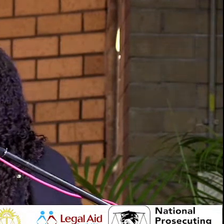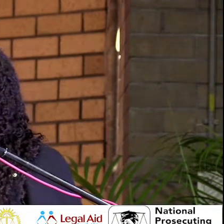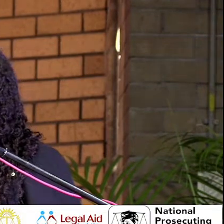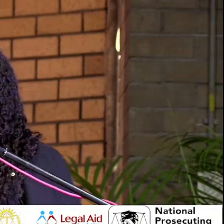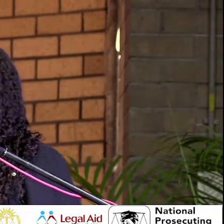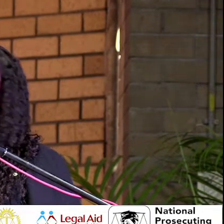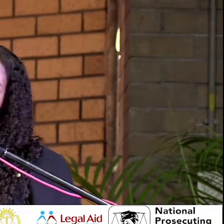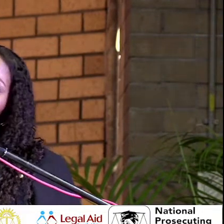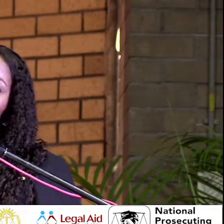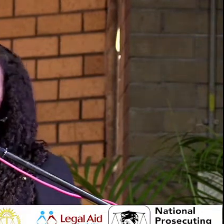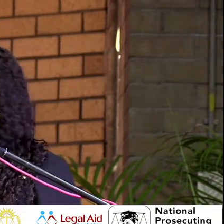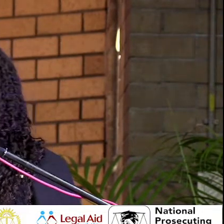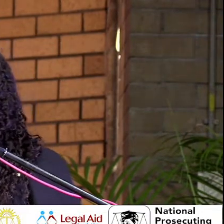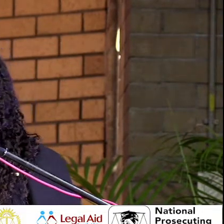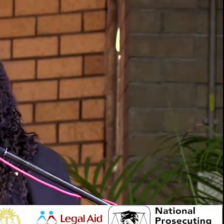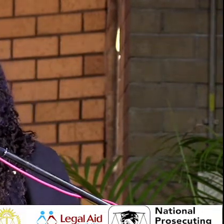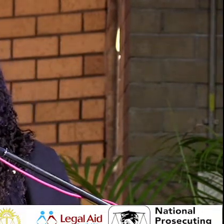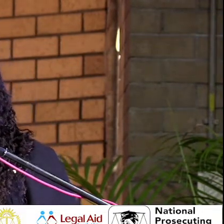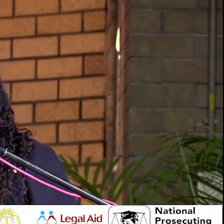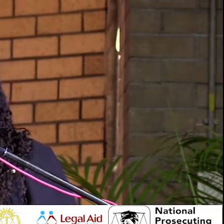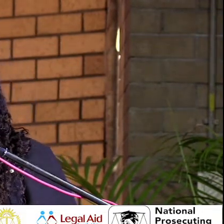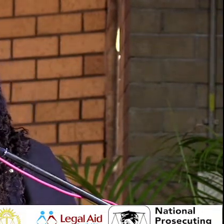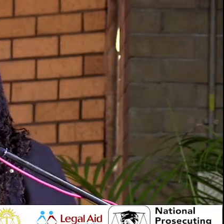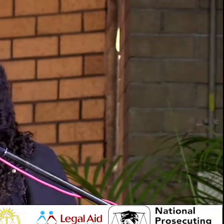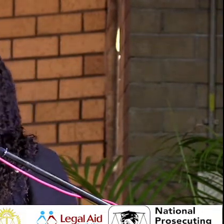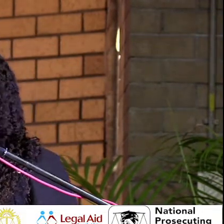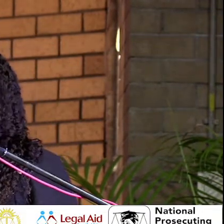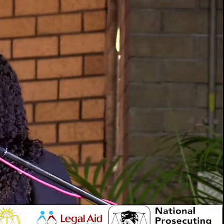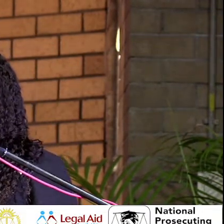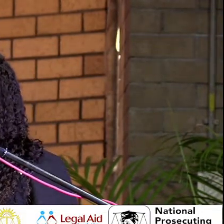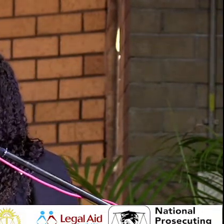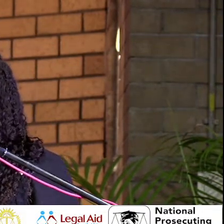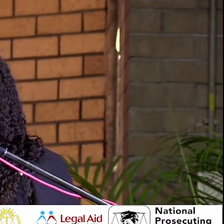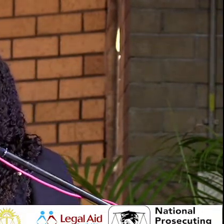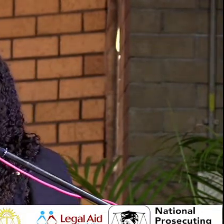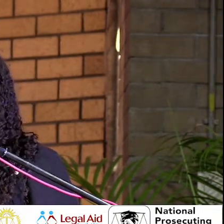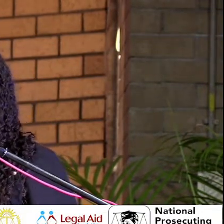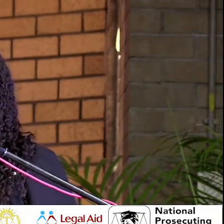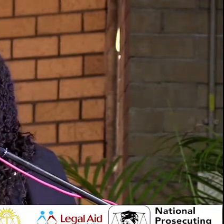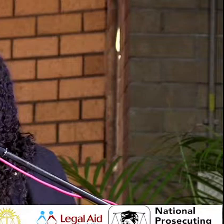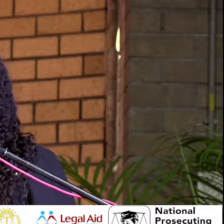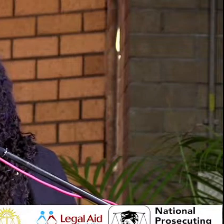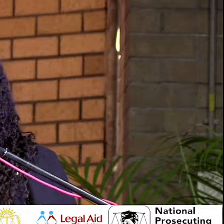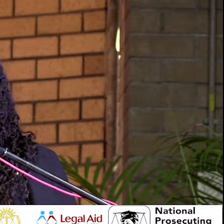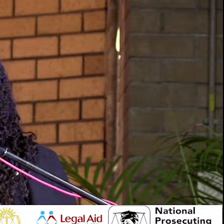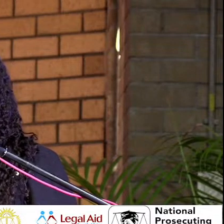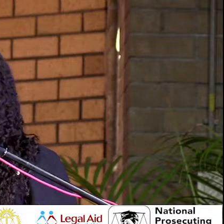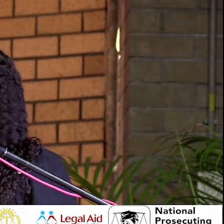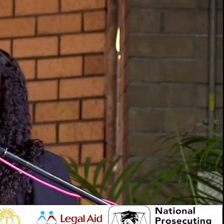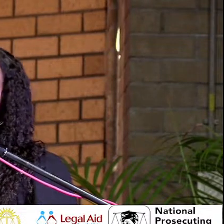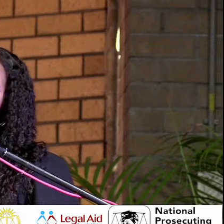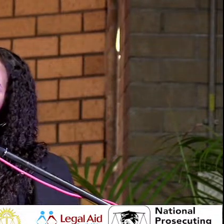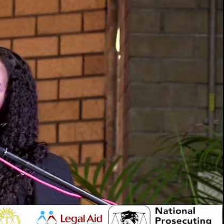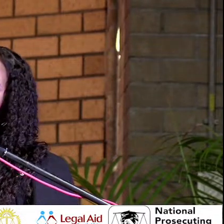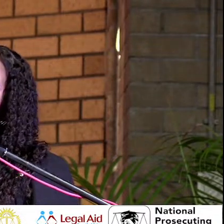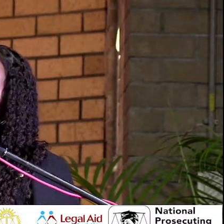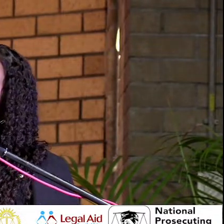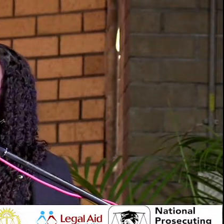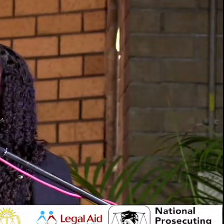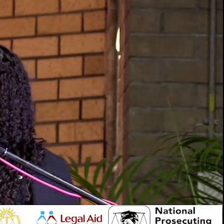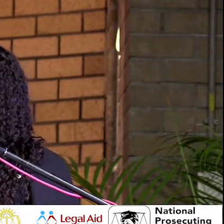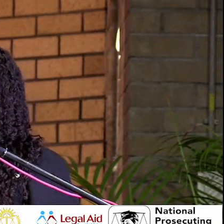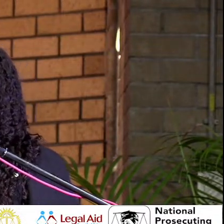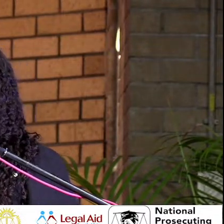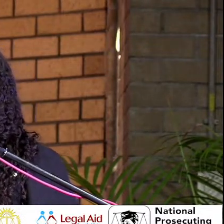nobantwana abahlukumezile, utata uyaphangela, utata akondla abantwana, uyaya kwii-ofisi zabo kwa-Legal Aid.